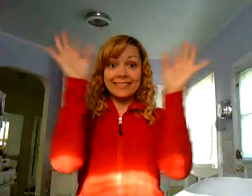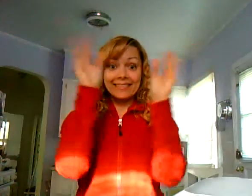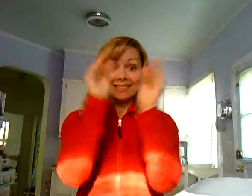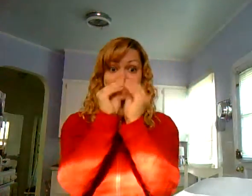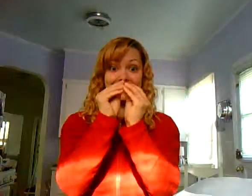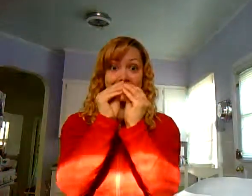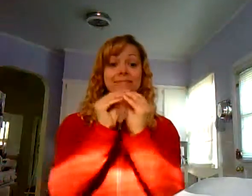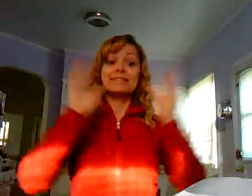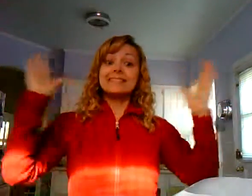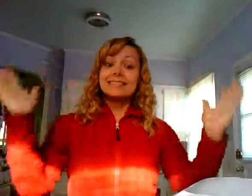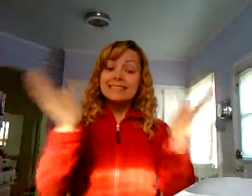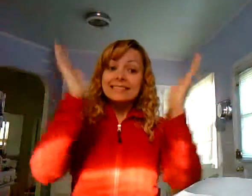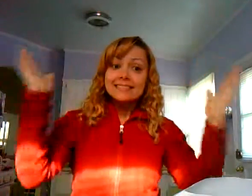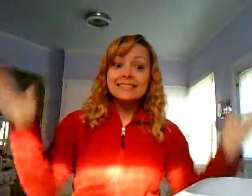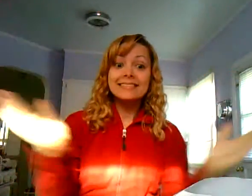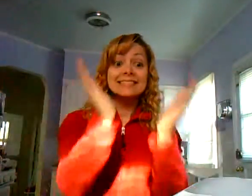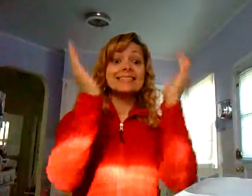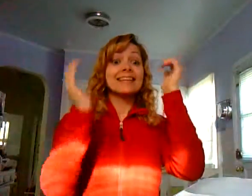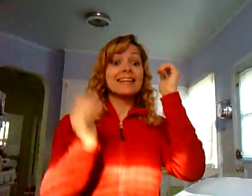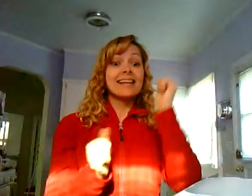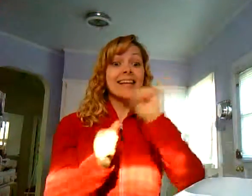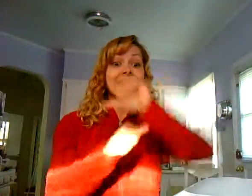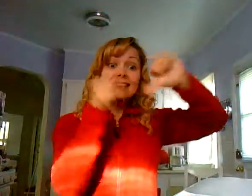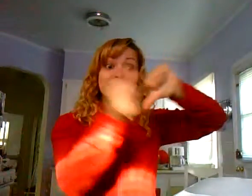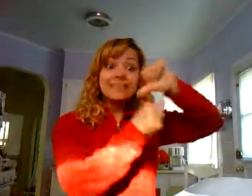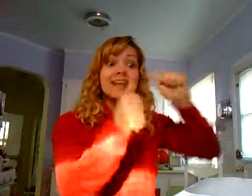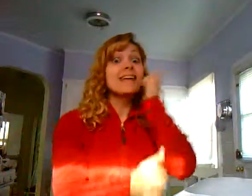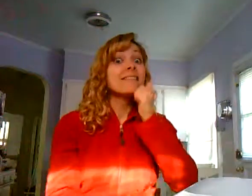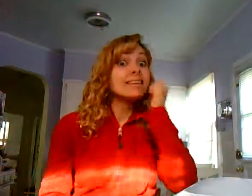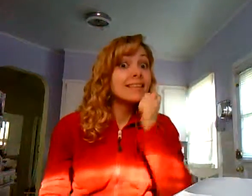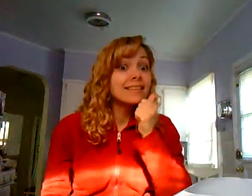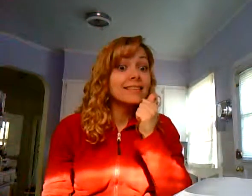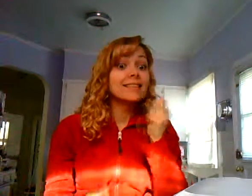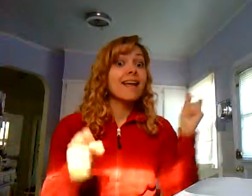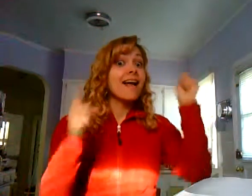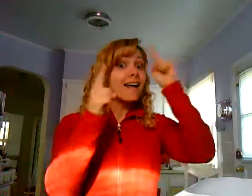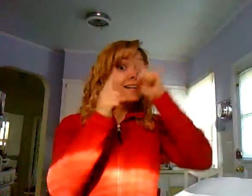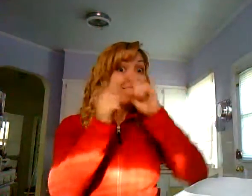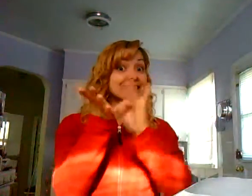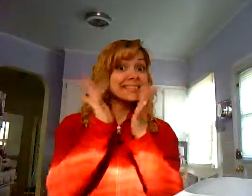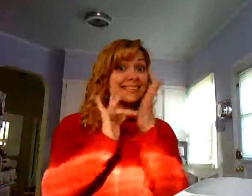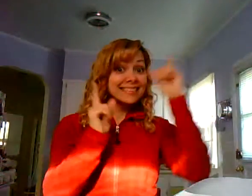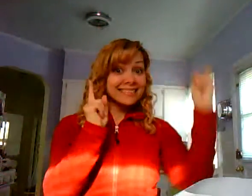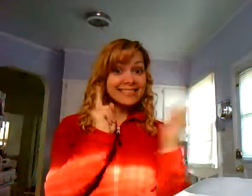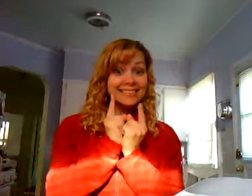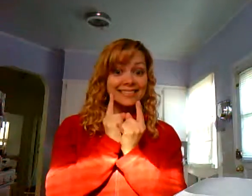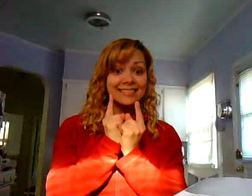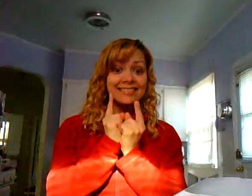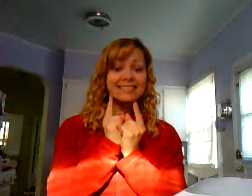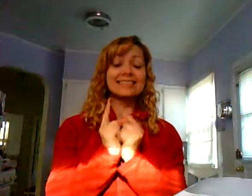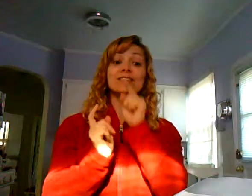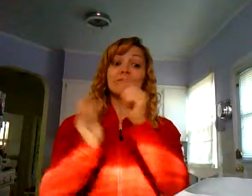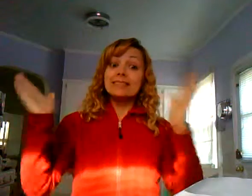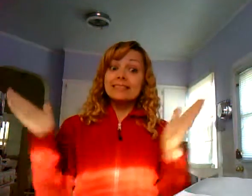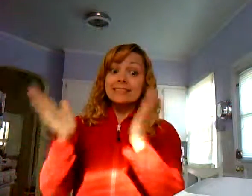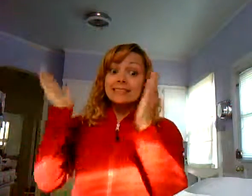Let's summarize. Encourage each other every day until Jesus comes back.